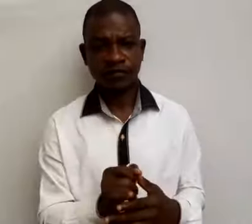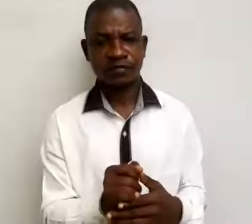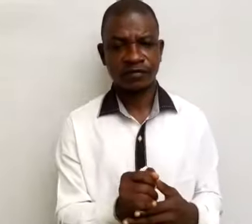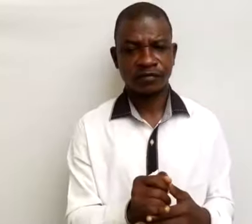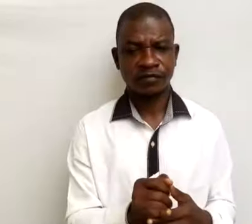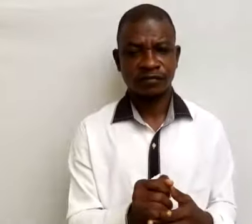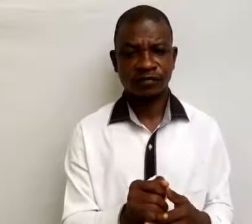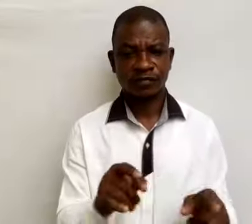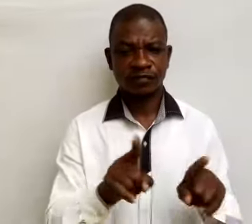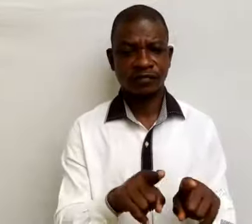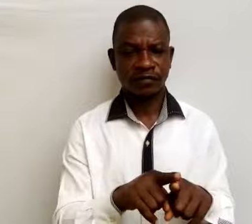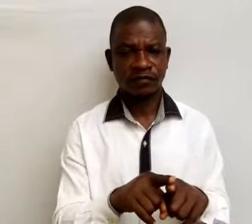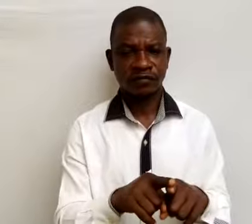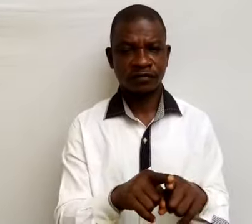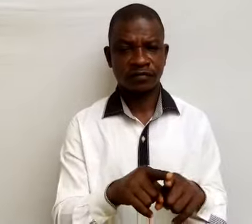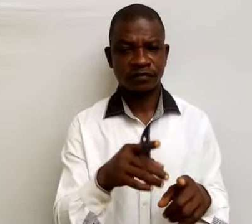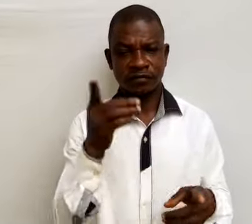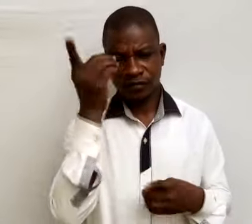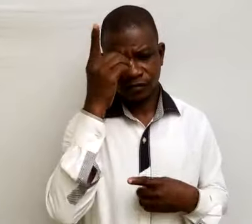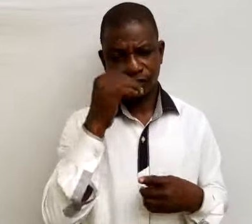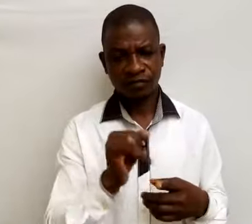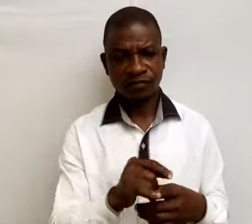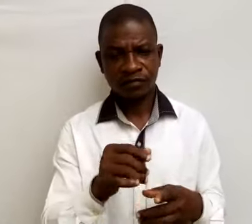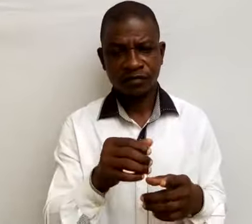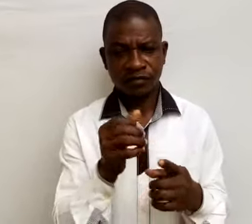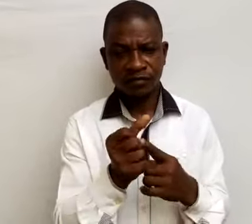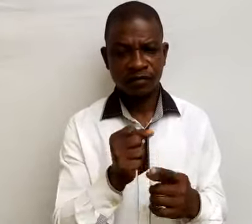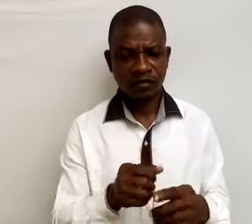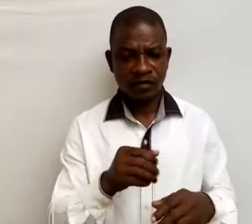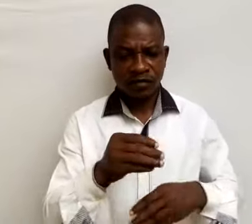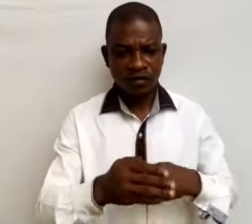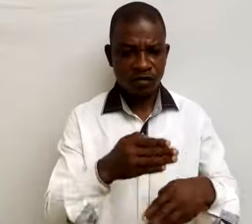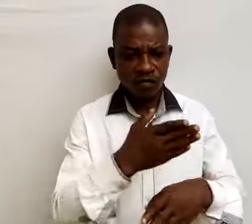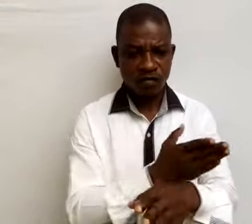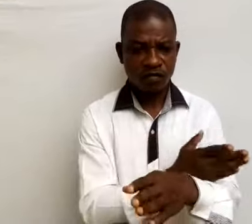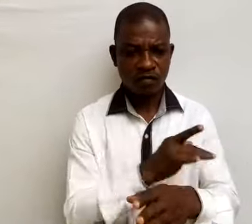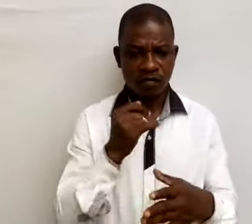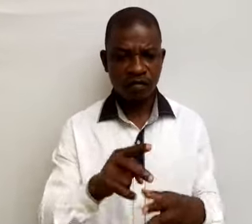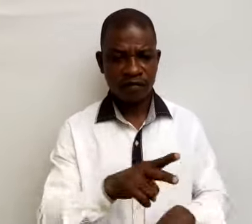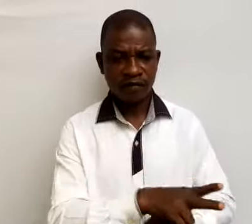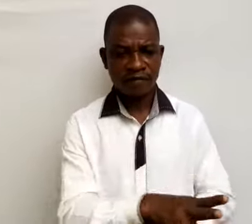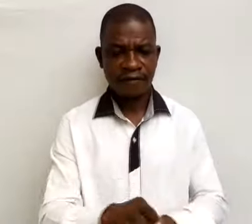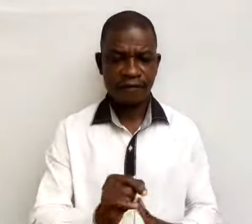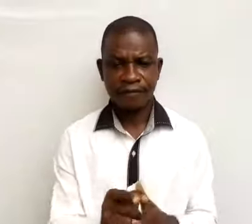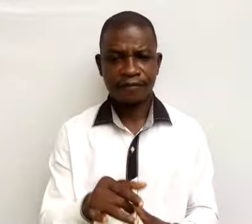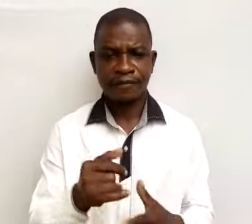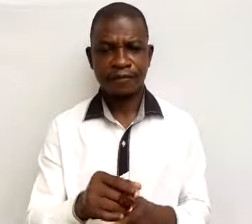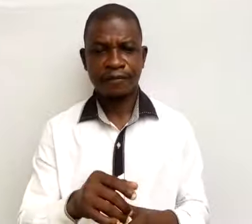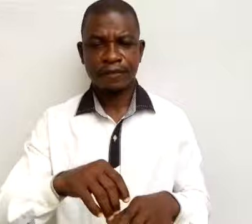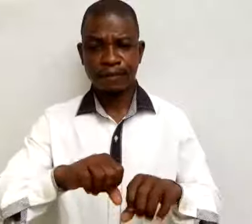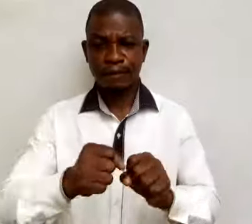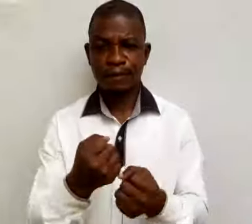As the disease swiftly progresses, the virus may destroy vital